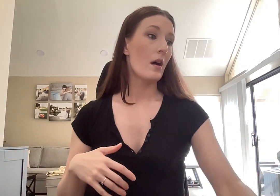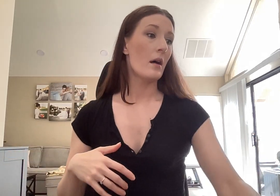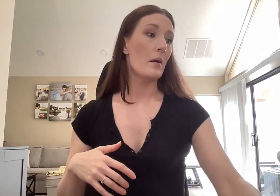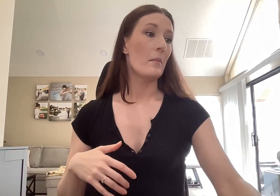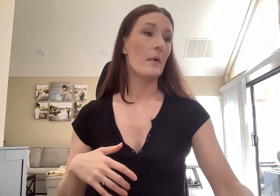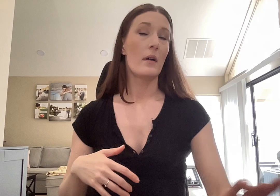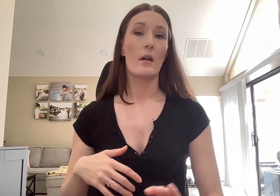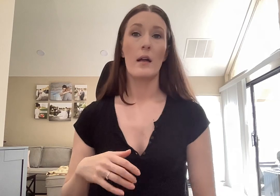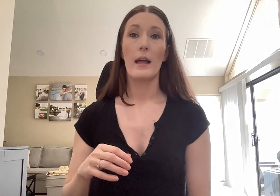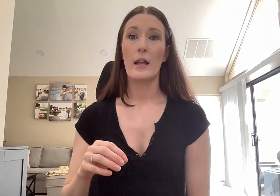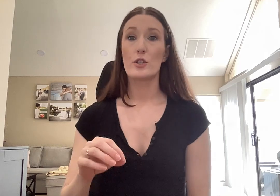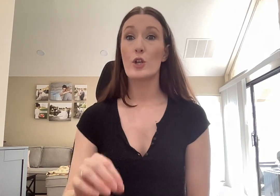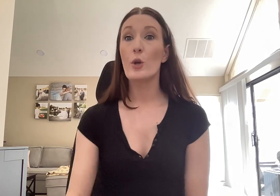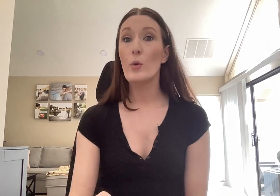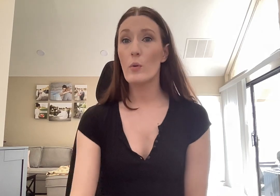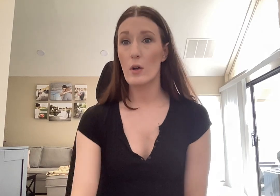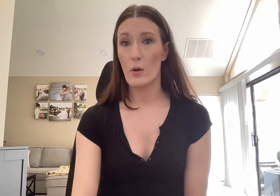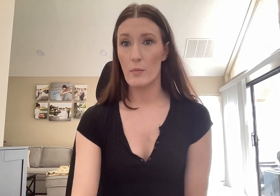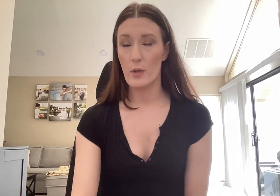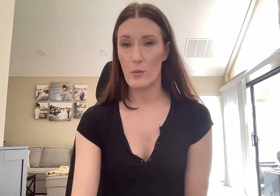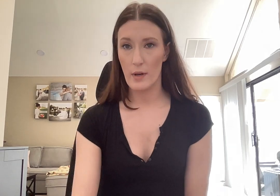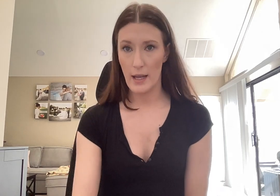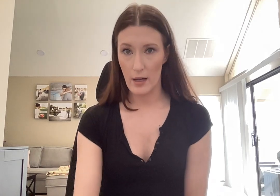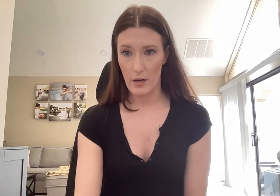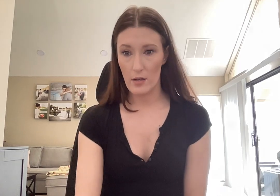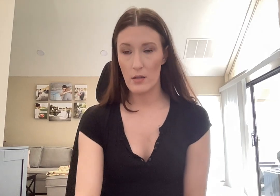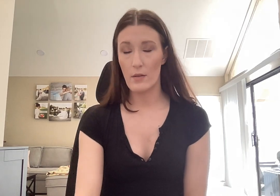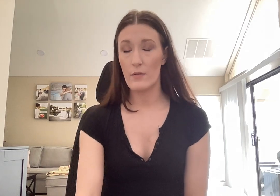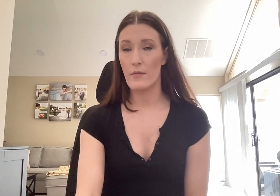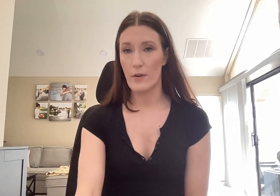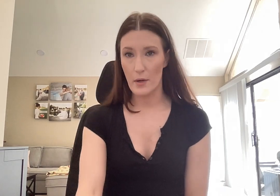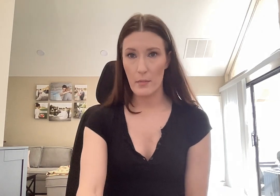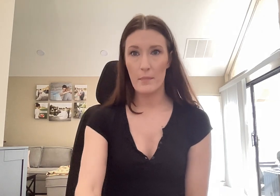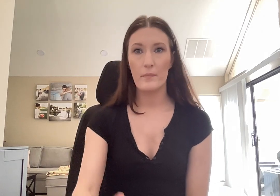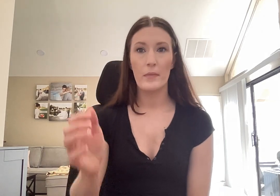down. To comb your hair, the verb,